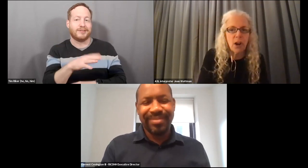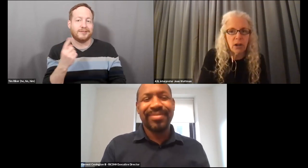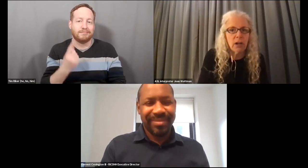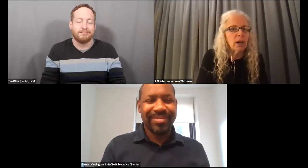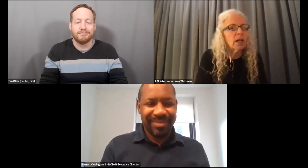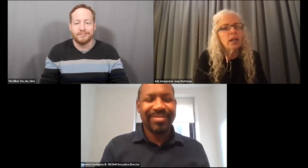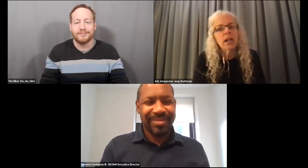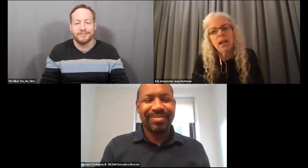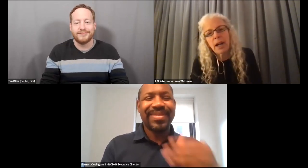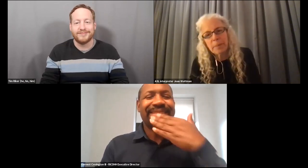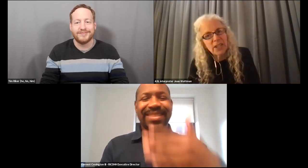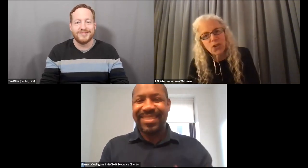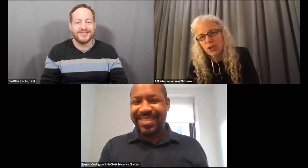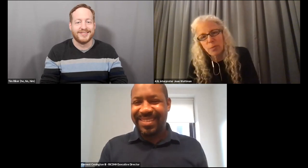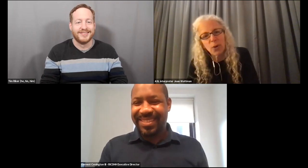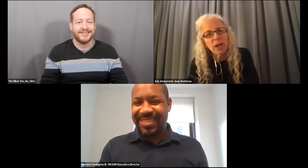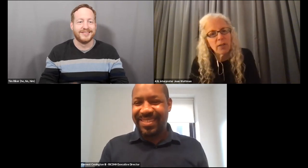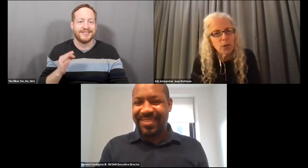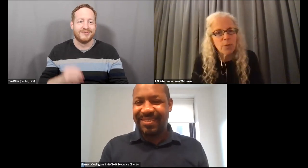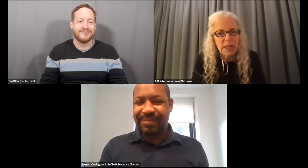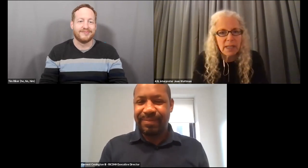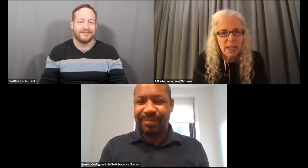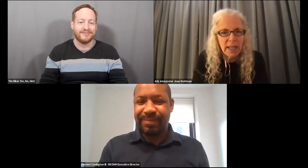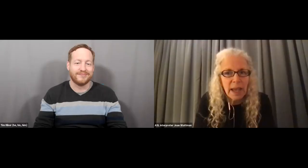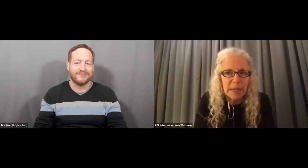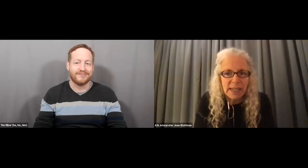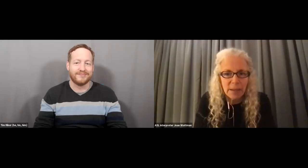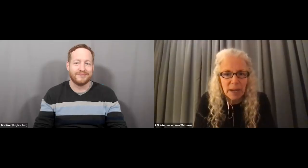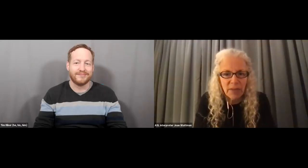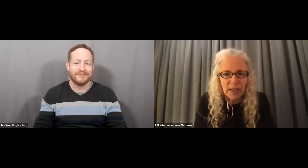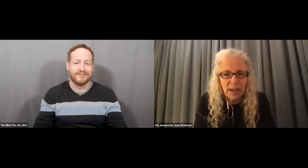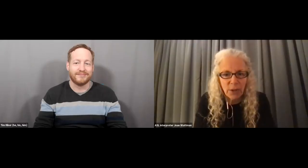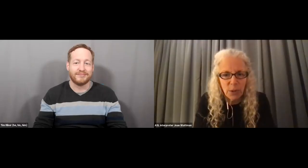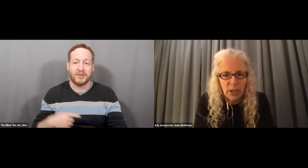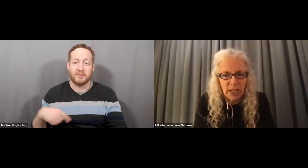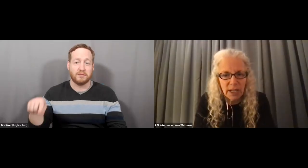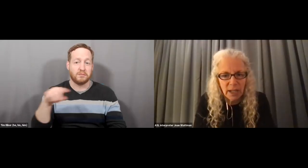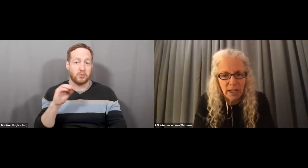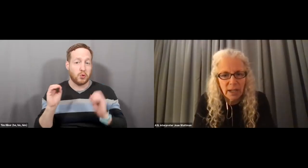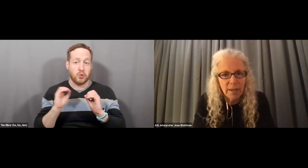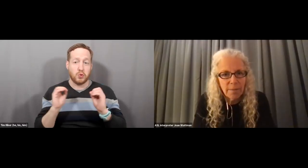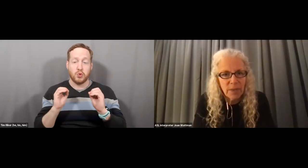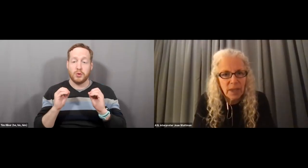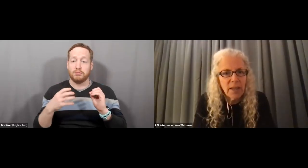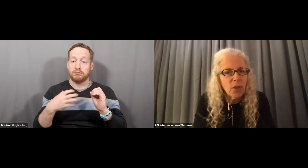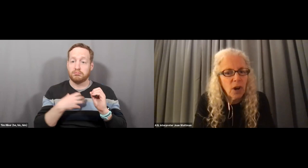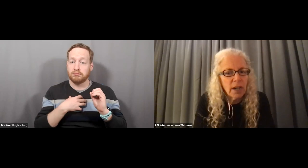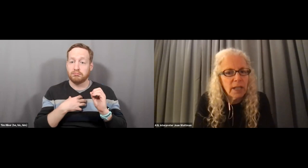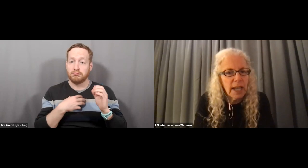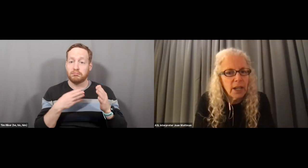our opposition or support of those bills. And that might still benefit the deaf community. If there aren't any